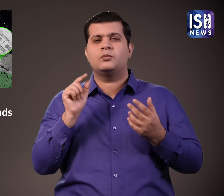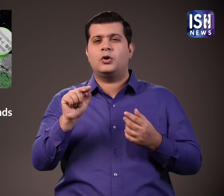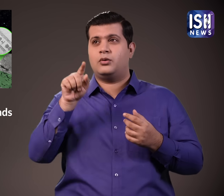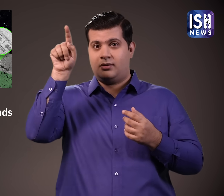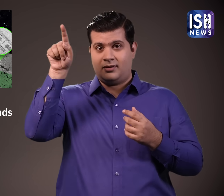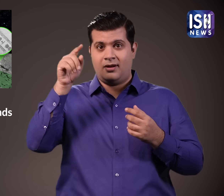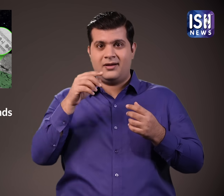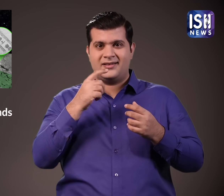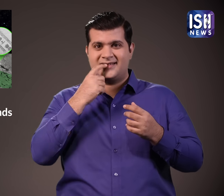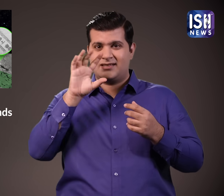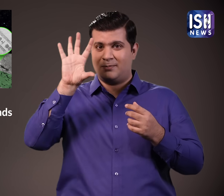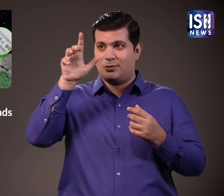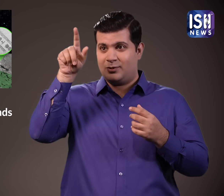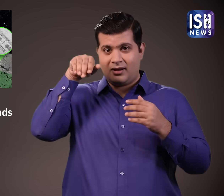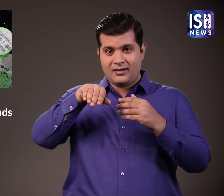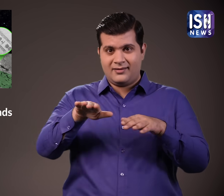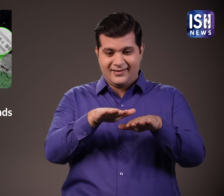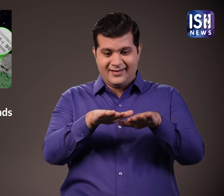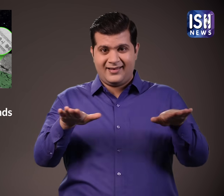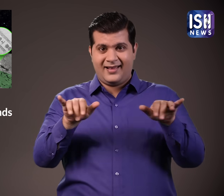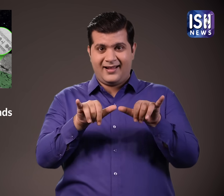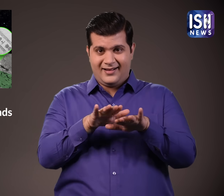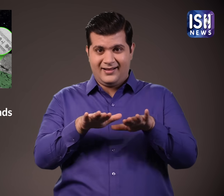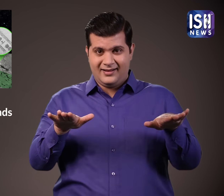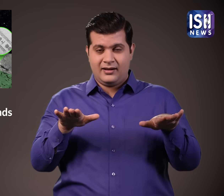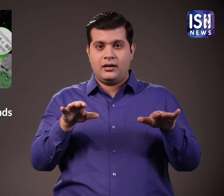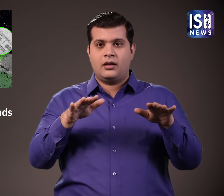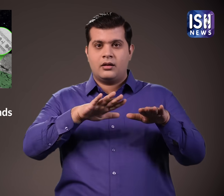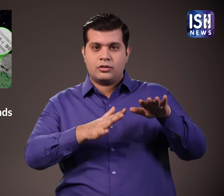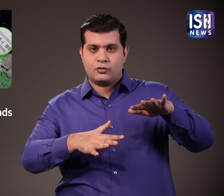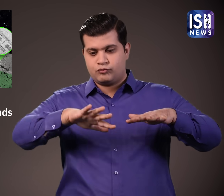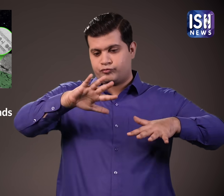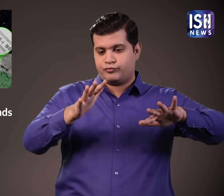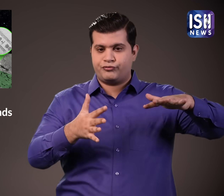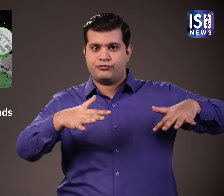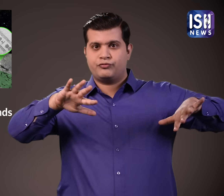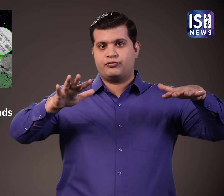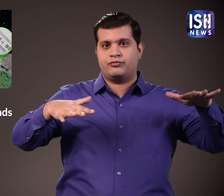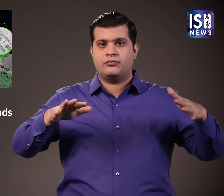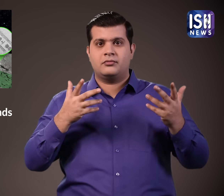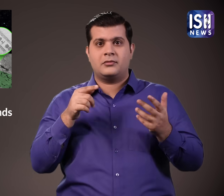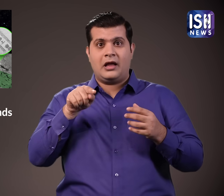It depends on the obstacles on the path. So it will be known only when the time comes.